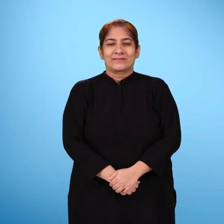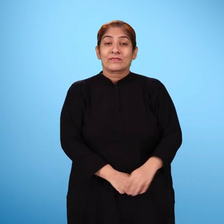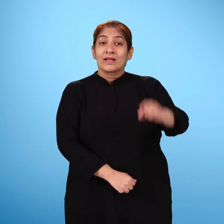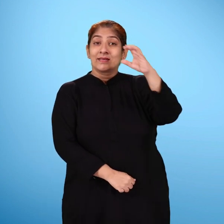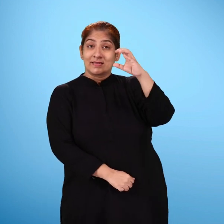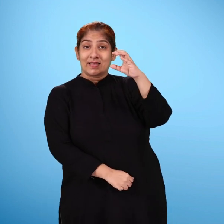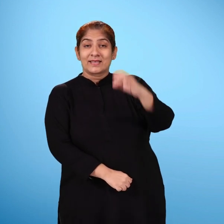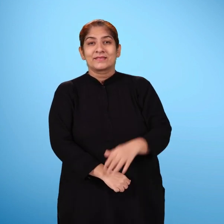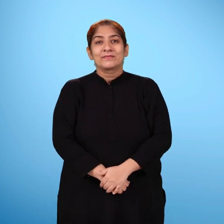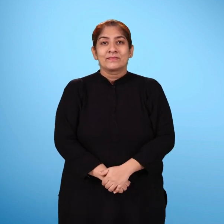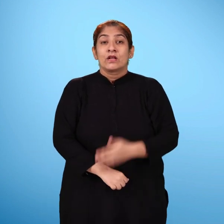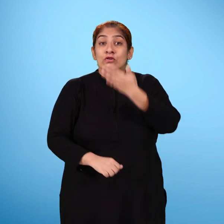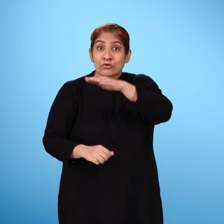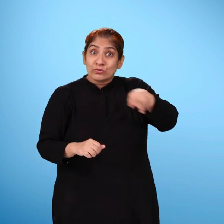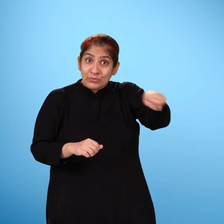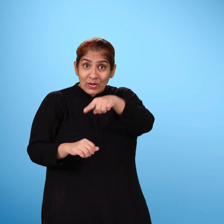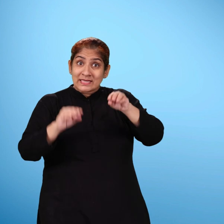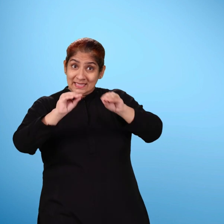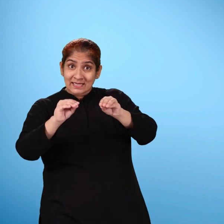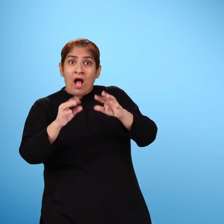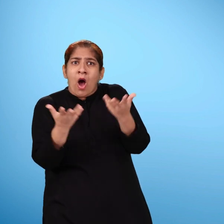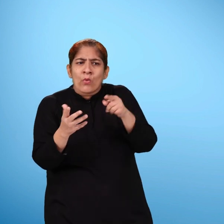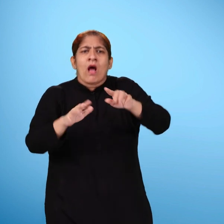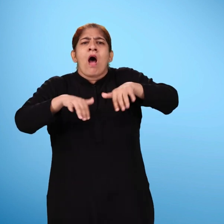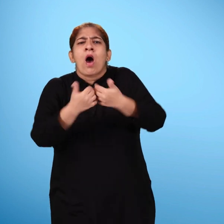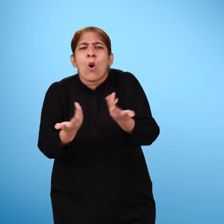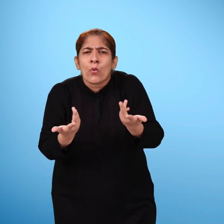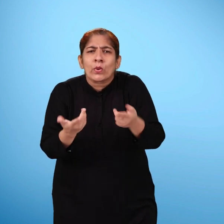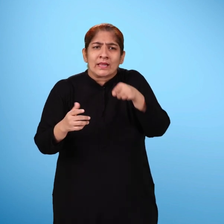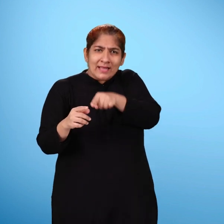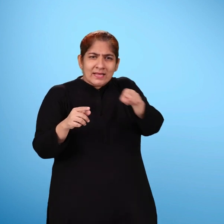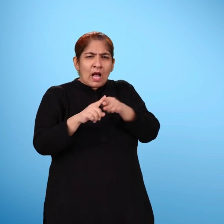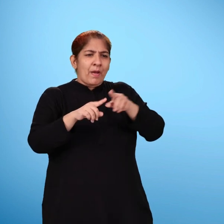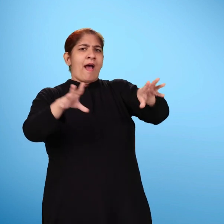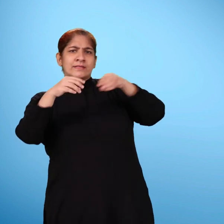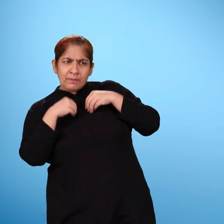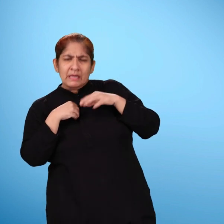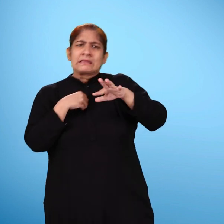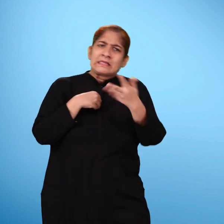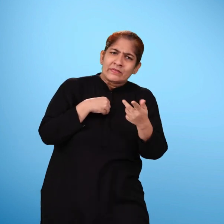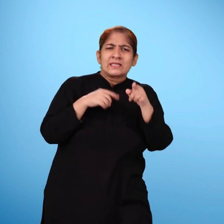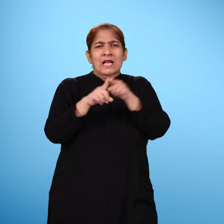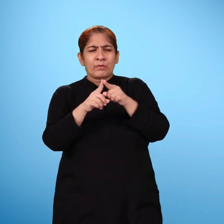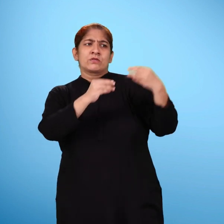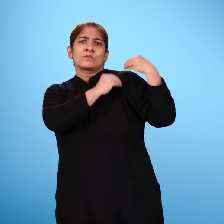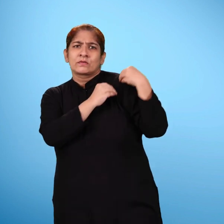Option C. Prepare students to imbibe values for being responsible citizens.